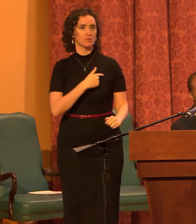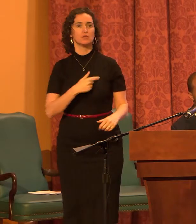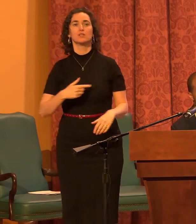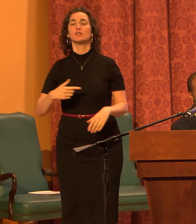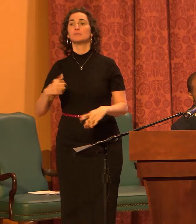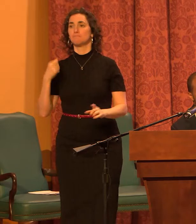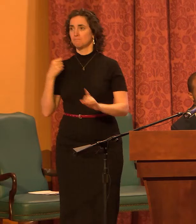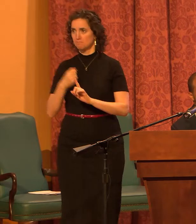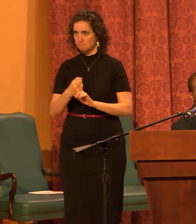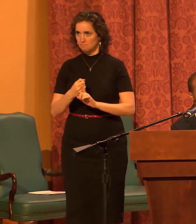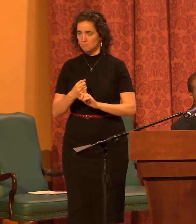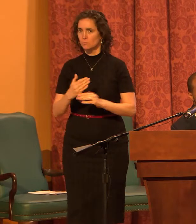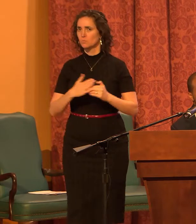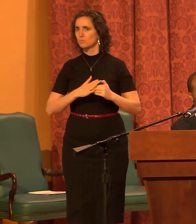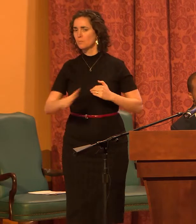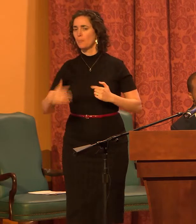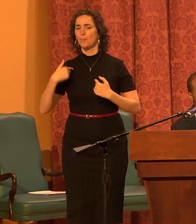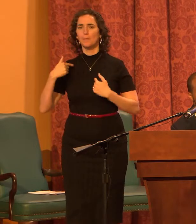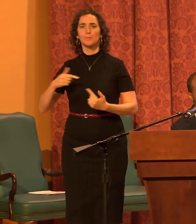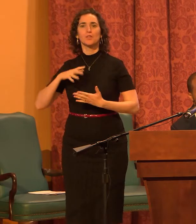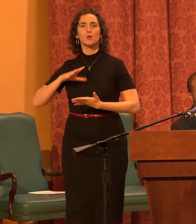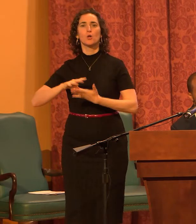that time is that